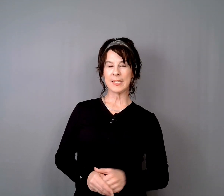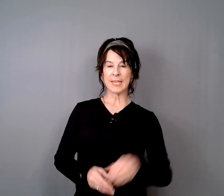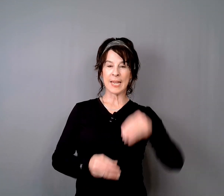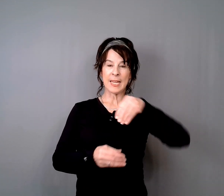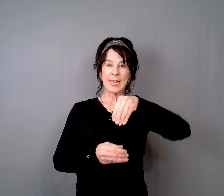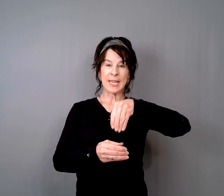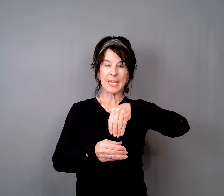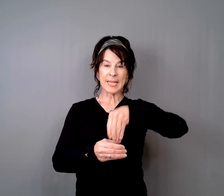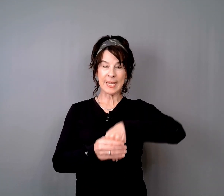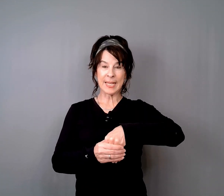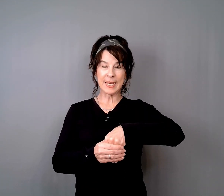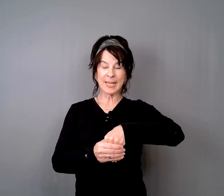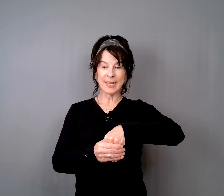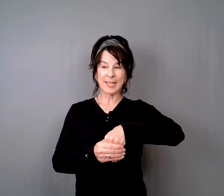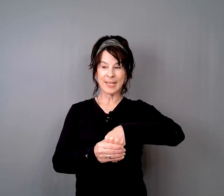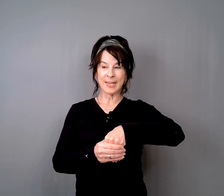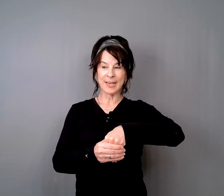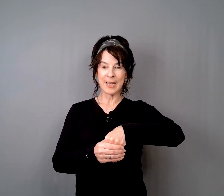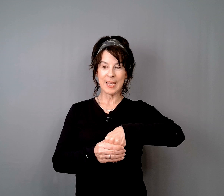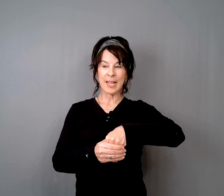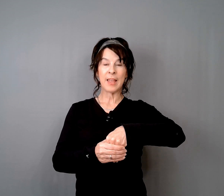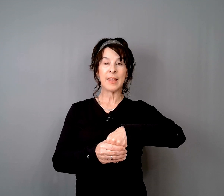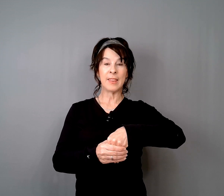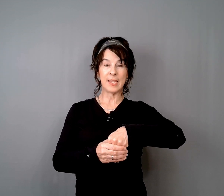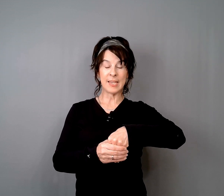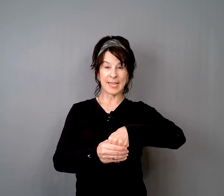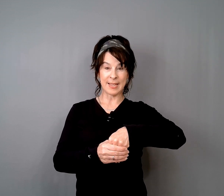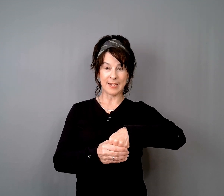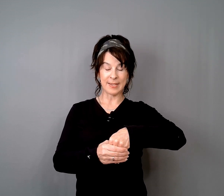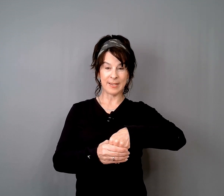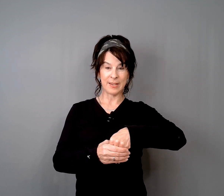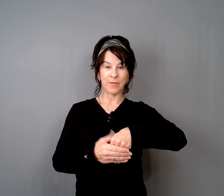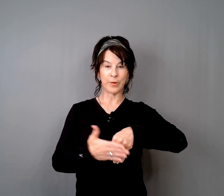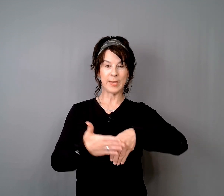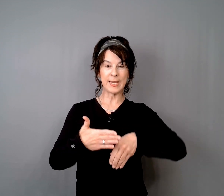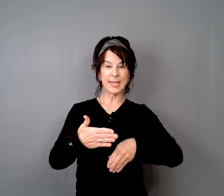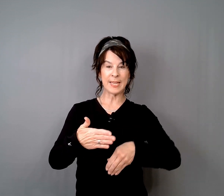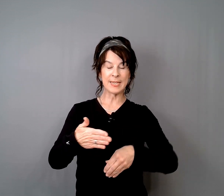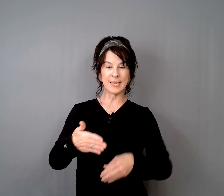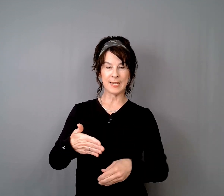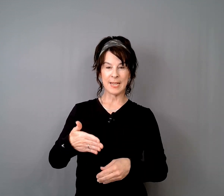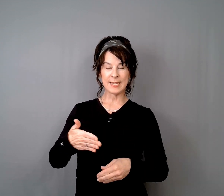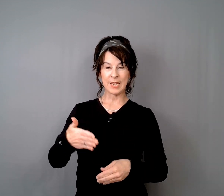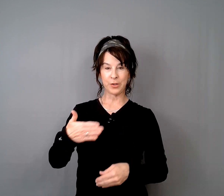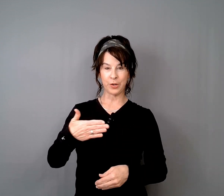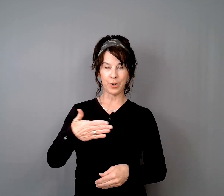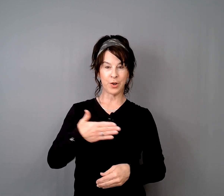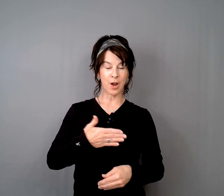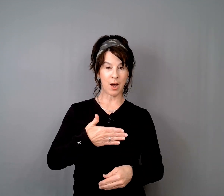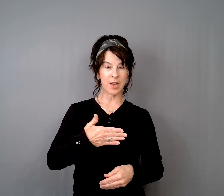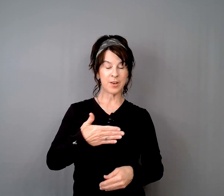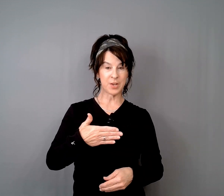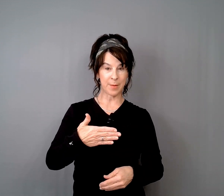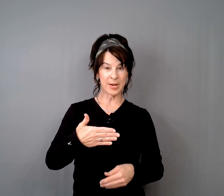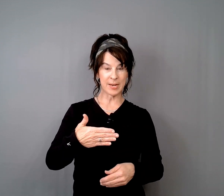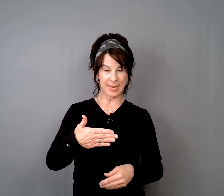say, in the end. For the end, take your non-dominant